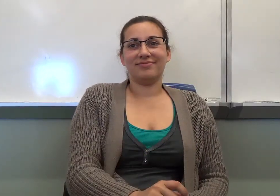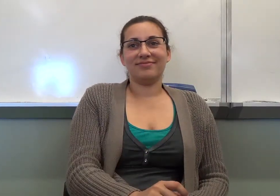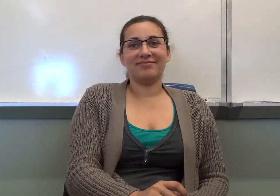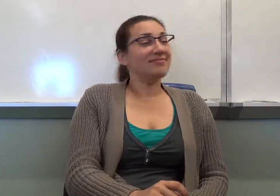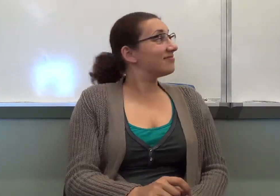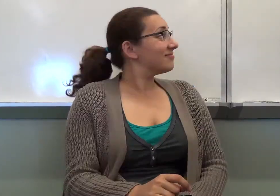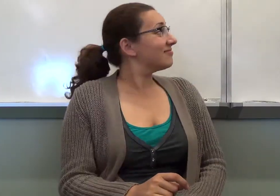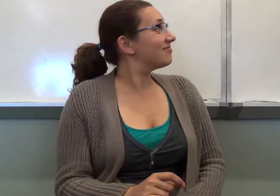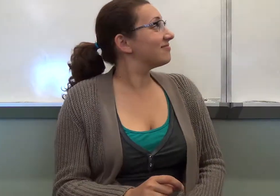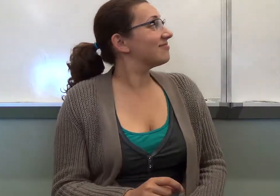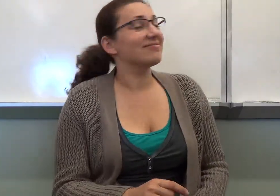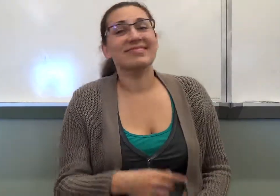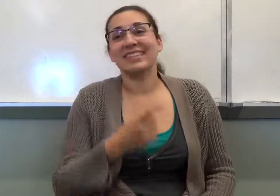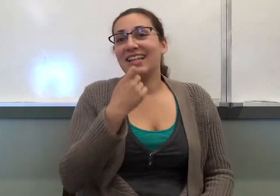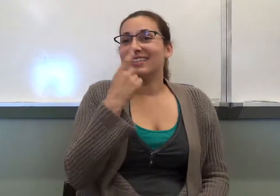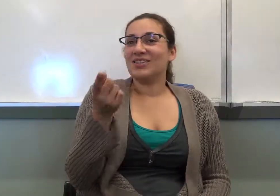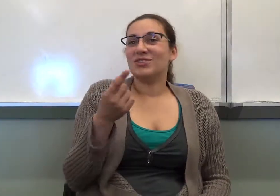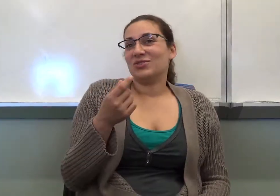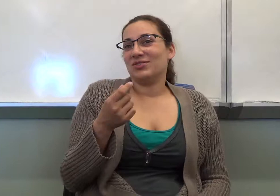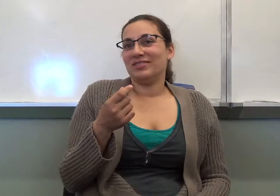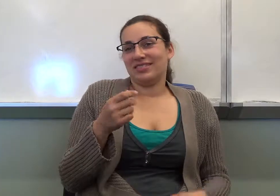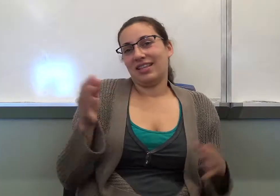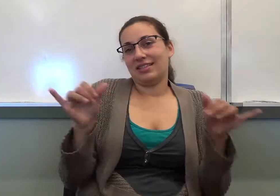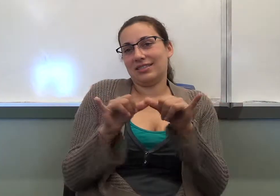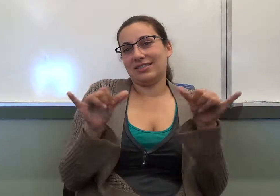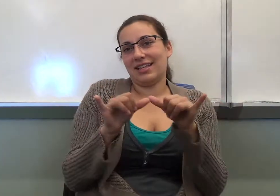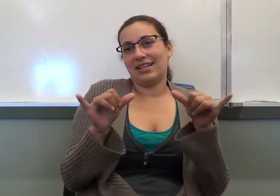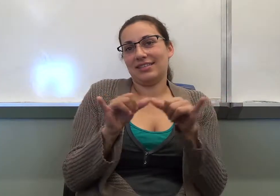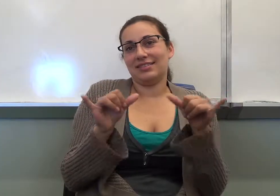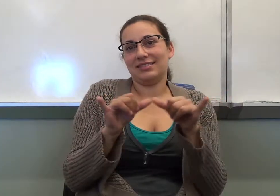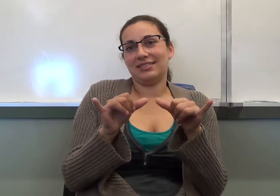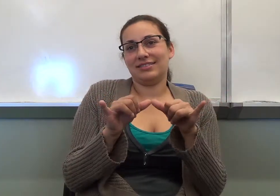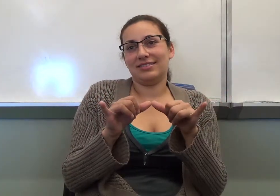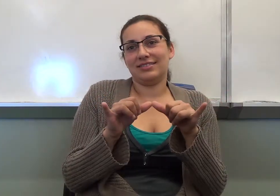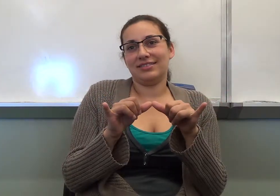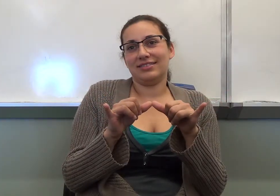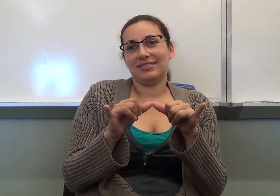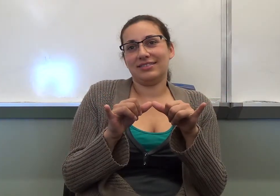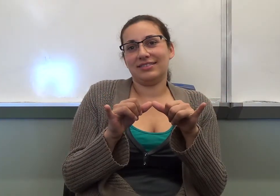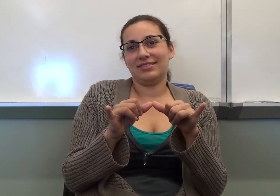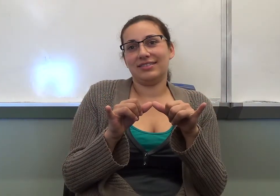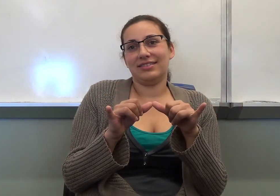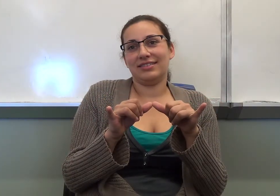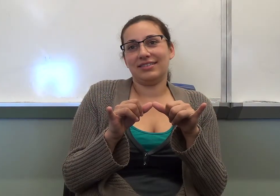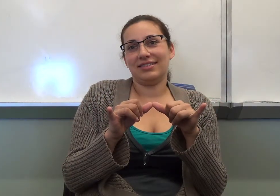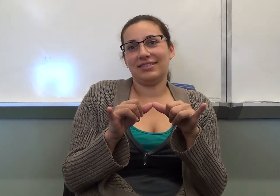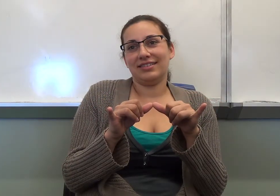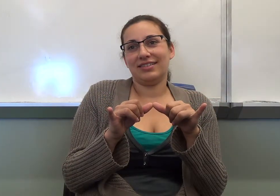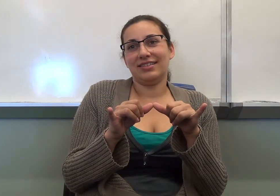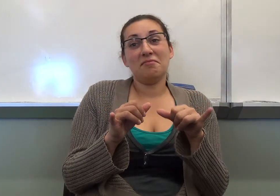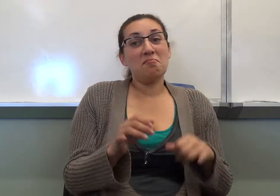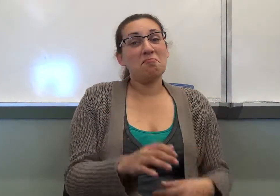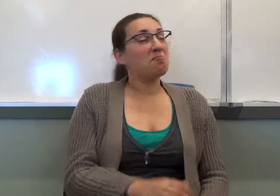is 10 feet. This one here is 8 feet. That's from here to